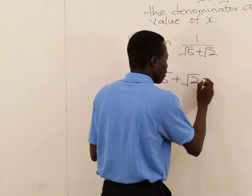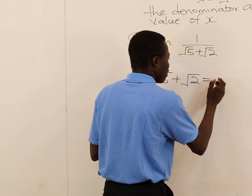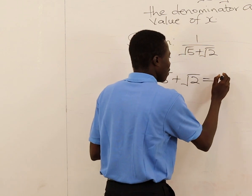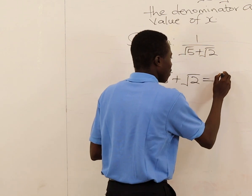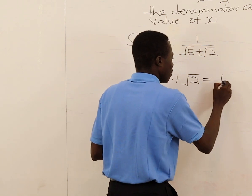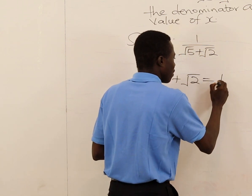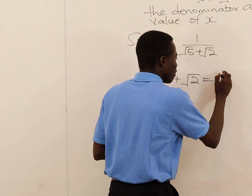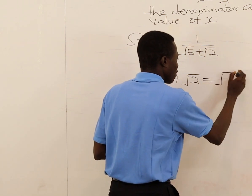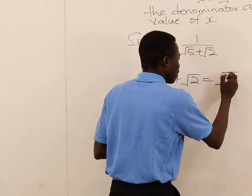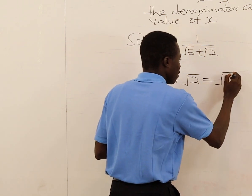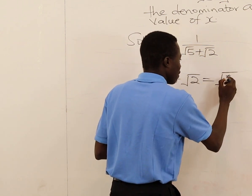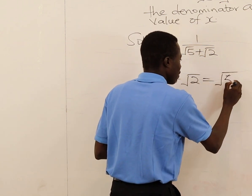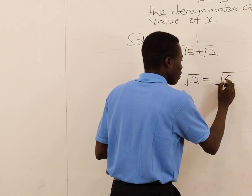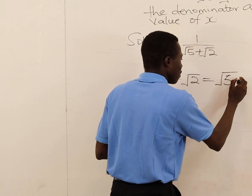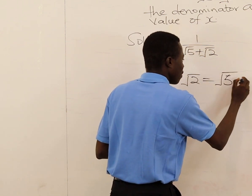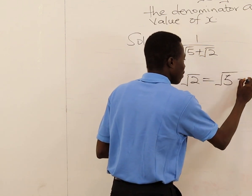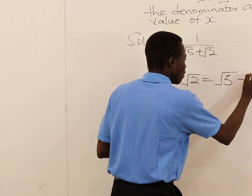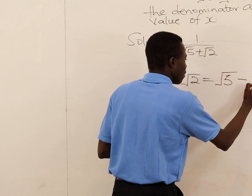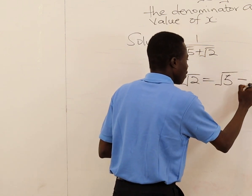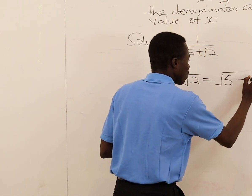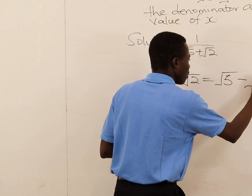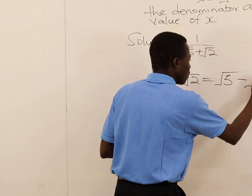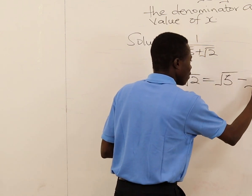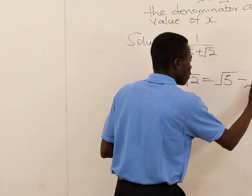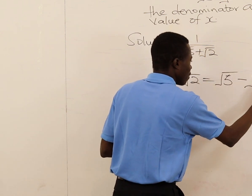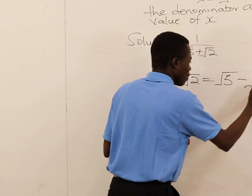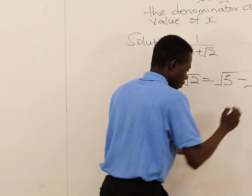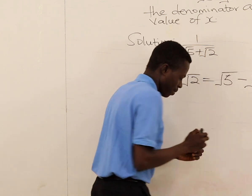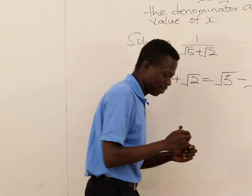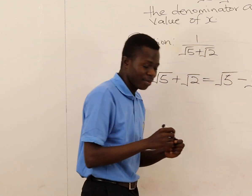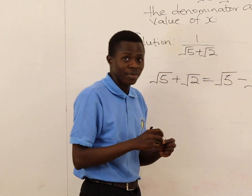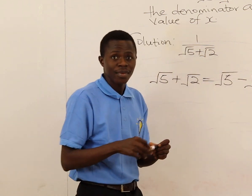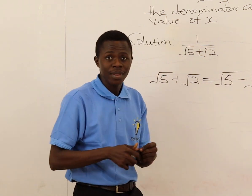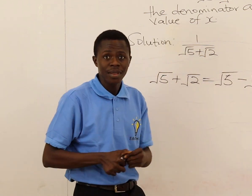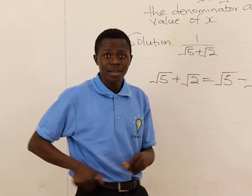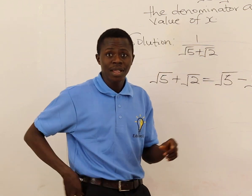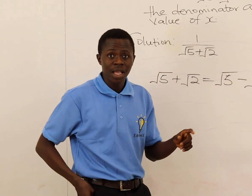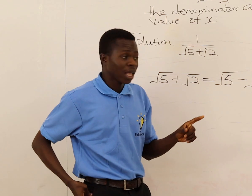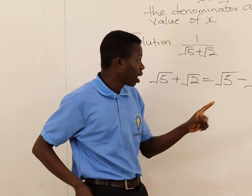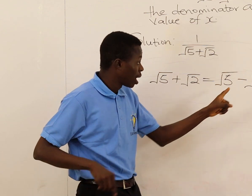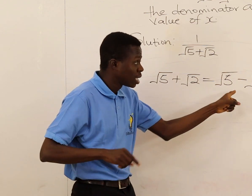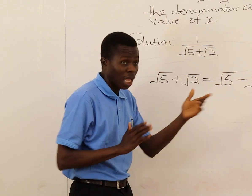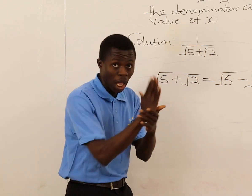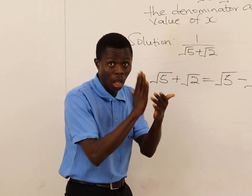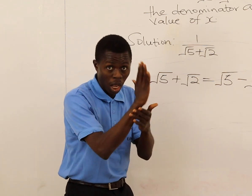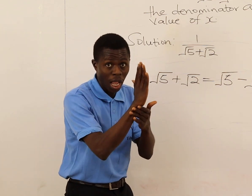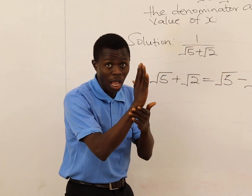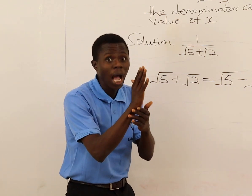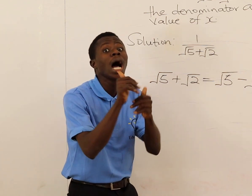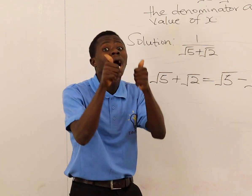So we are going to have square root of 5 minus square root of 2 as our conjugate said. So